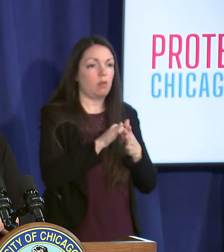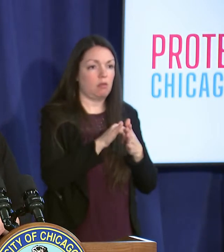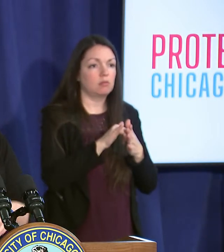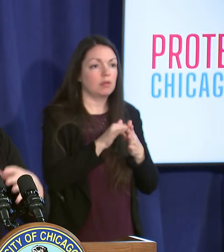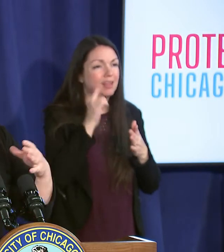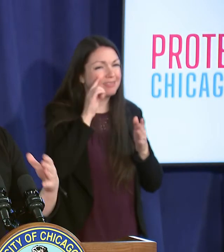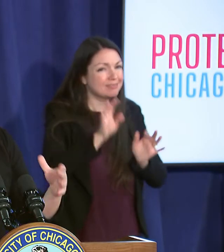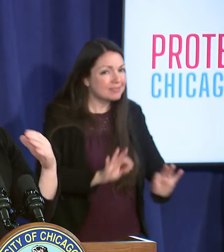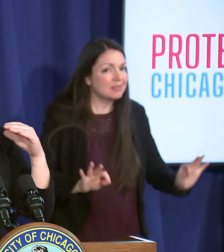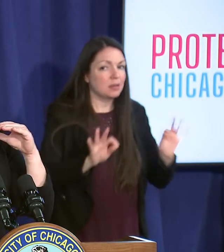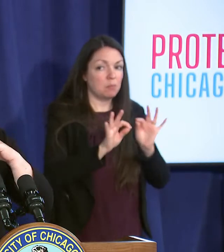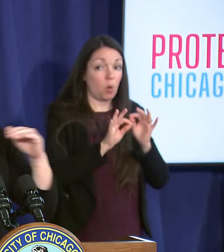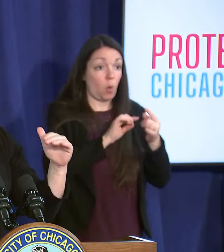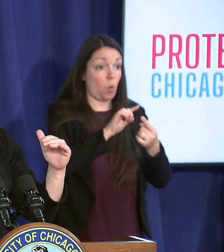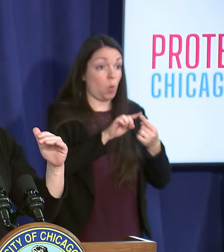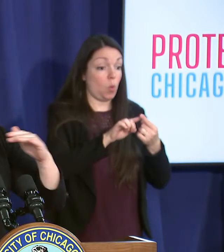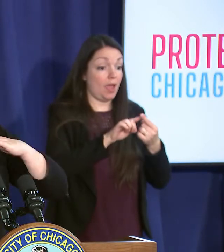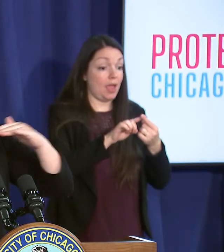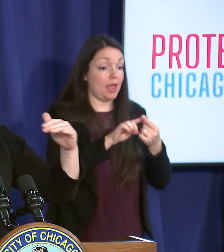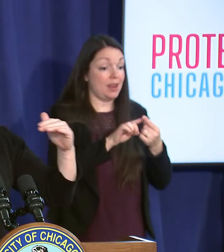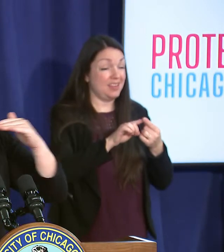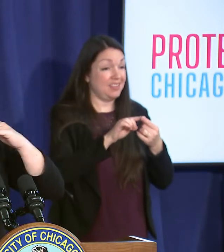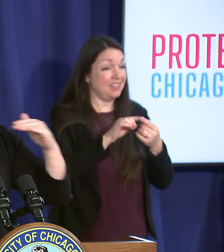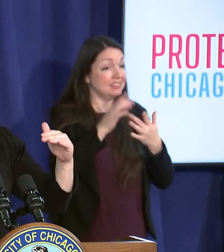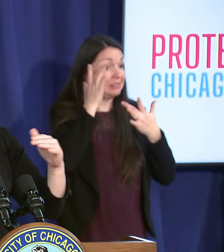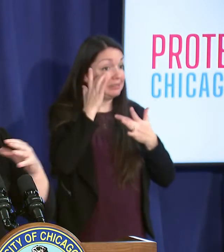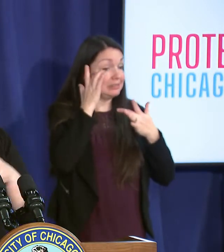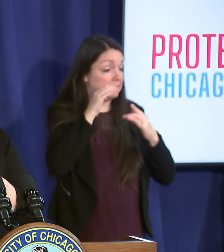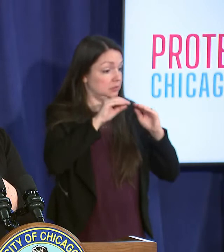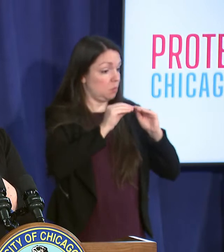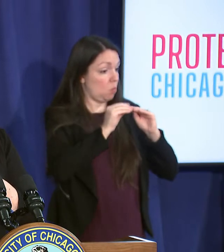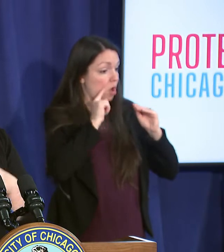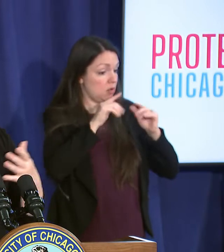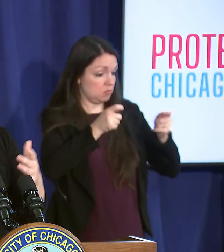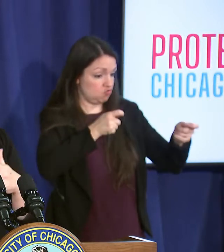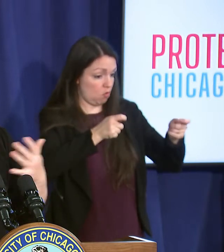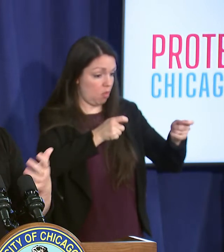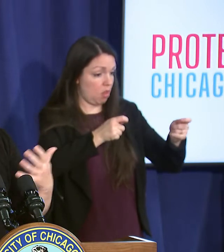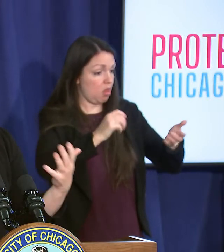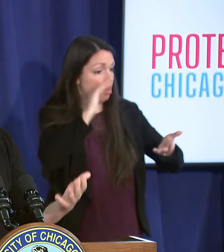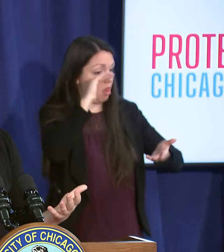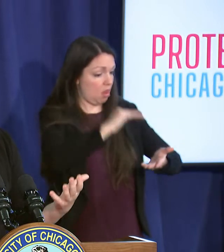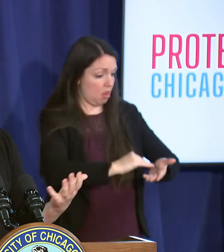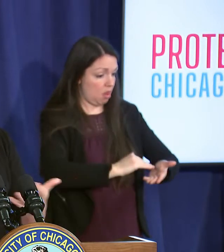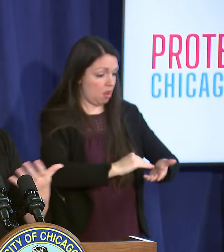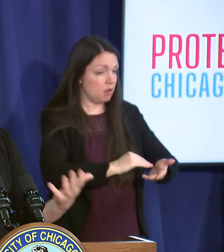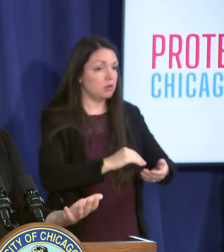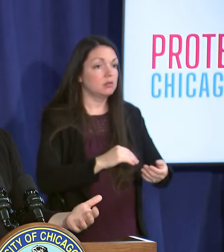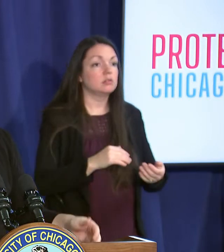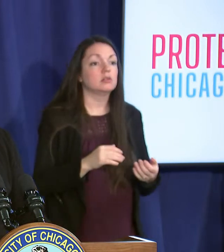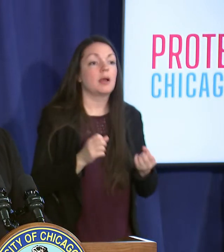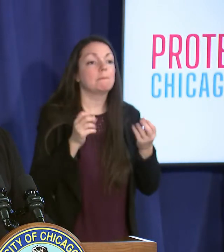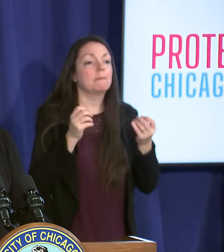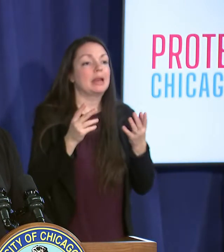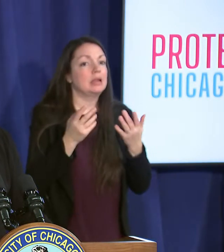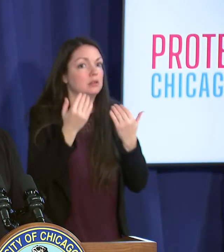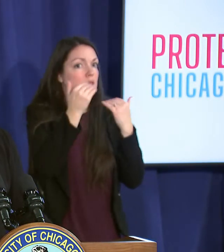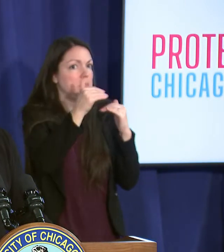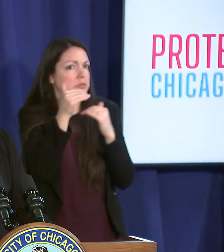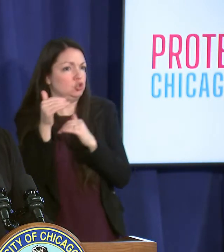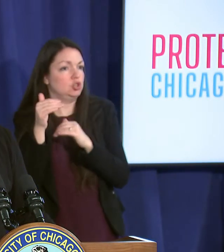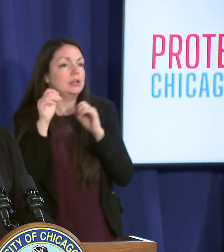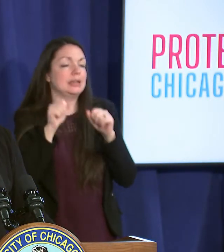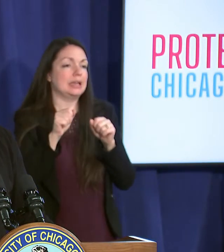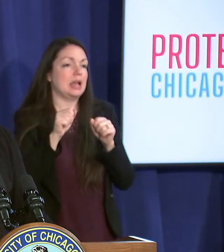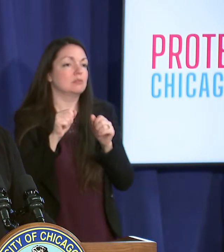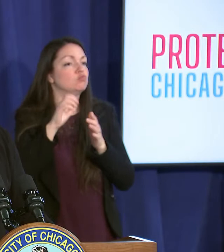important, actually, that when epidemiologically we are in reasonable control here, that we can drop a lot of those